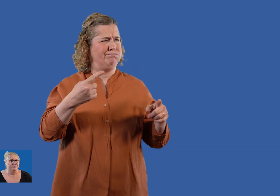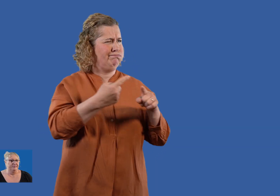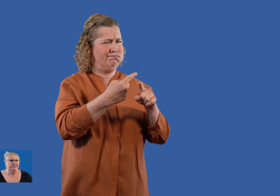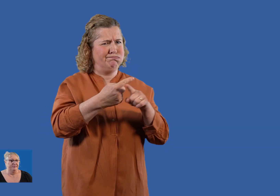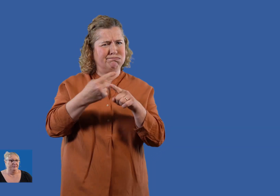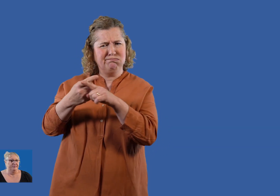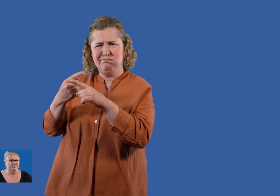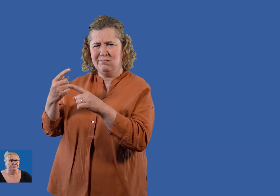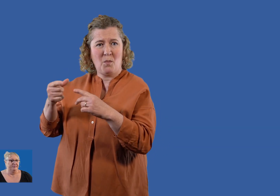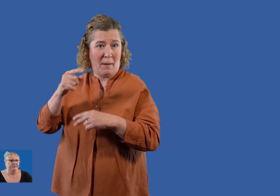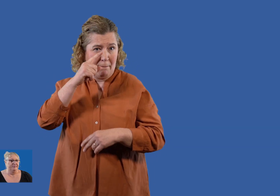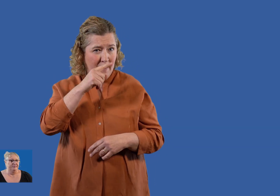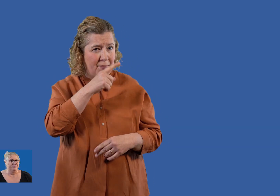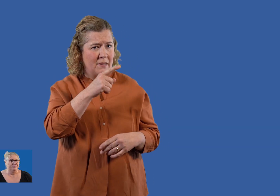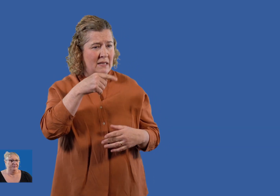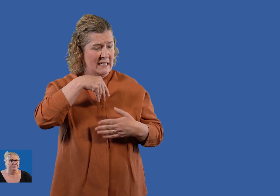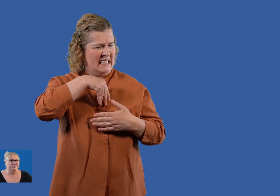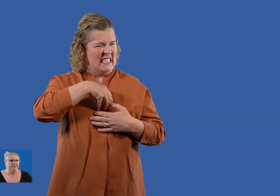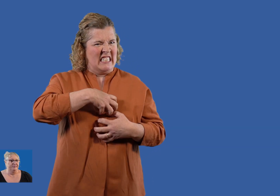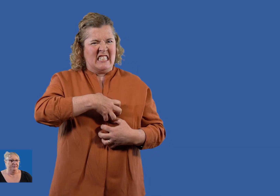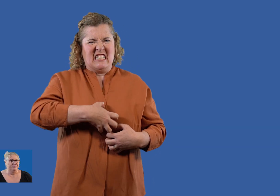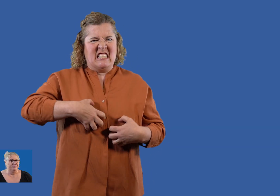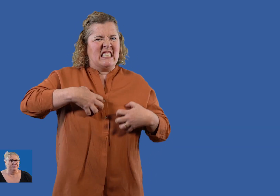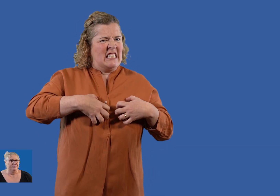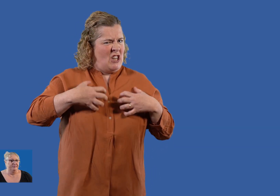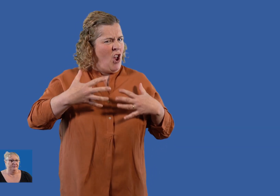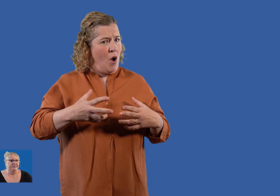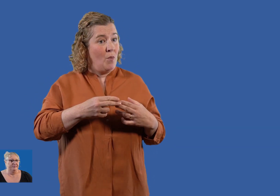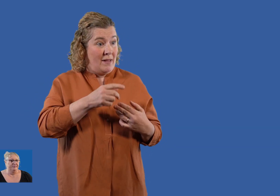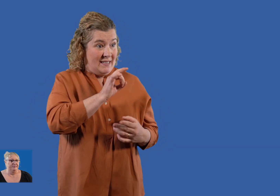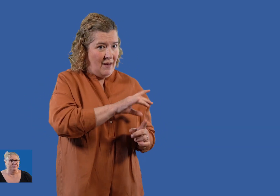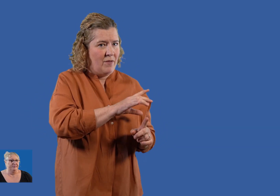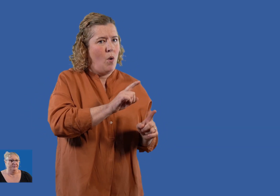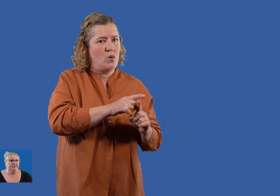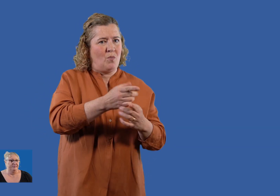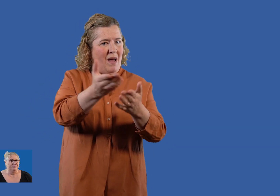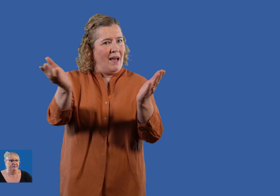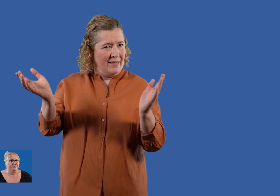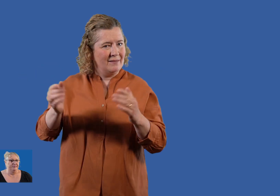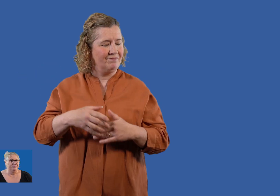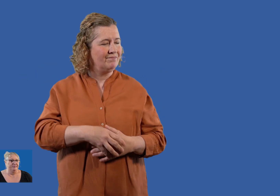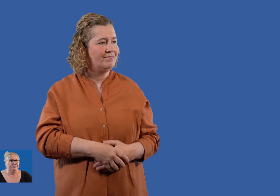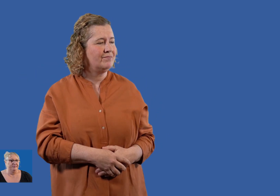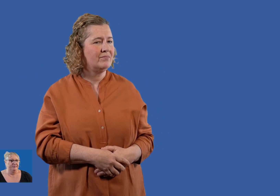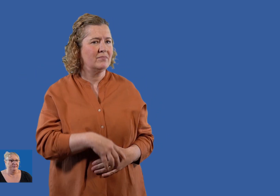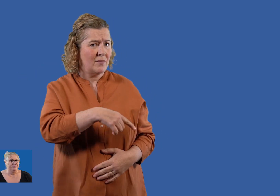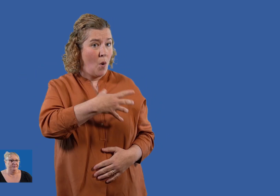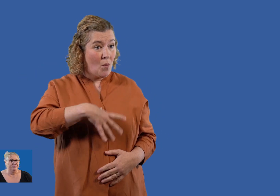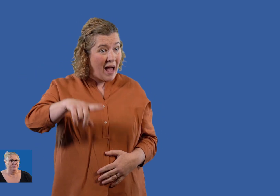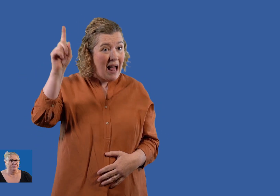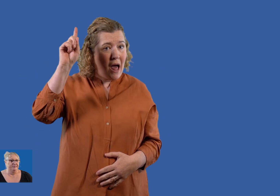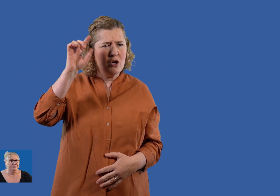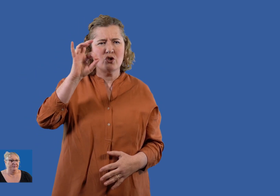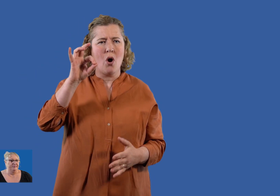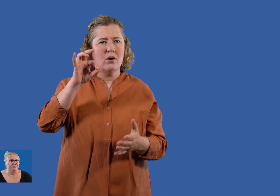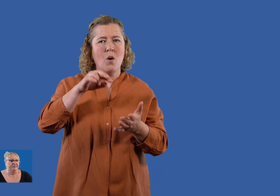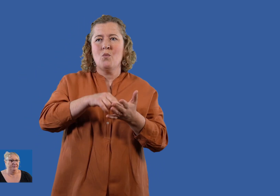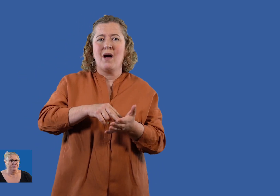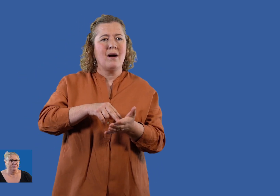in conflict quite a lot of the time, can be really angry at others and at themselves. The person may have